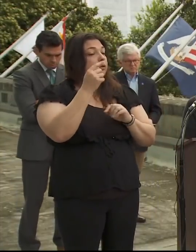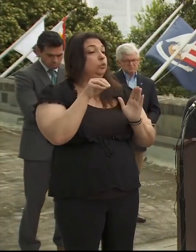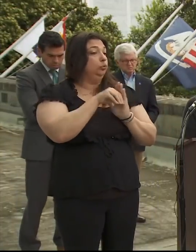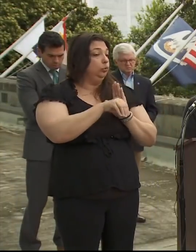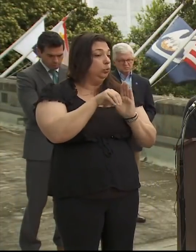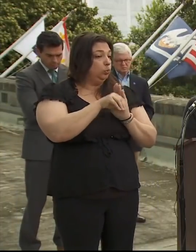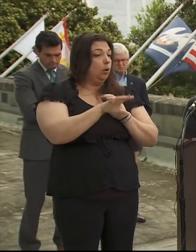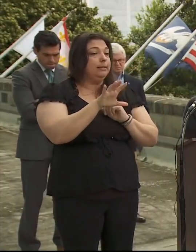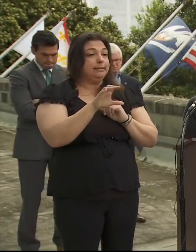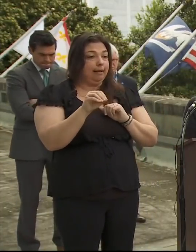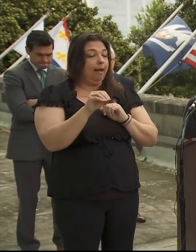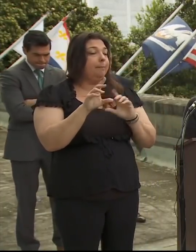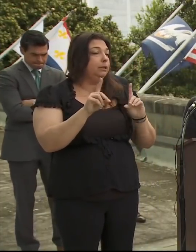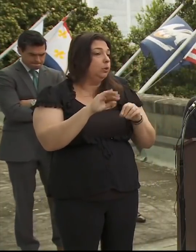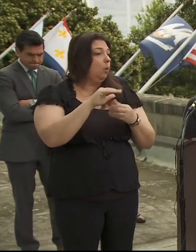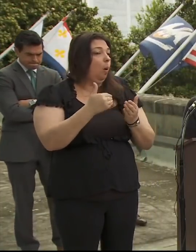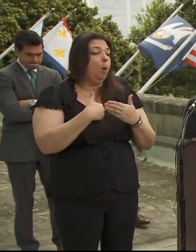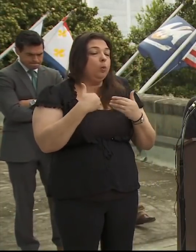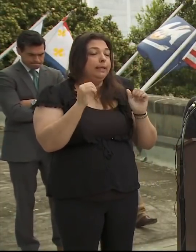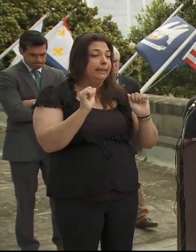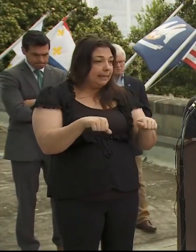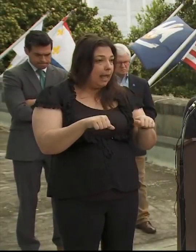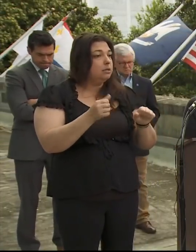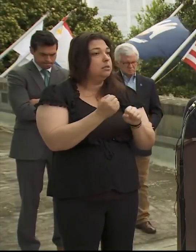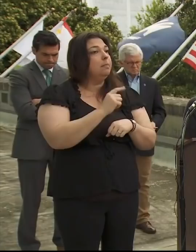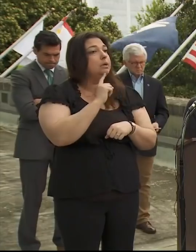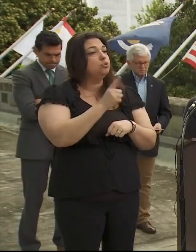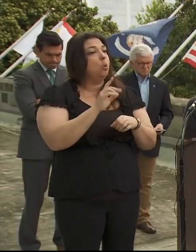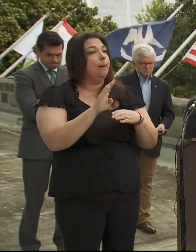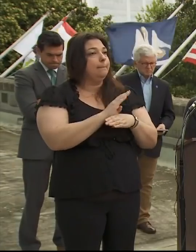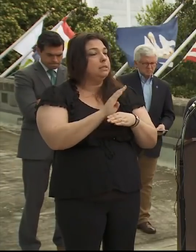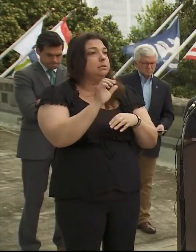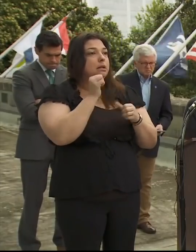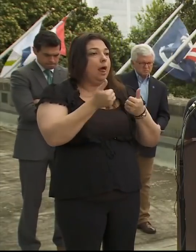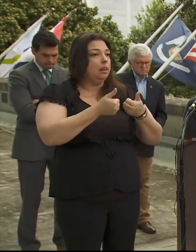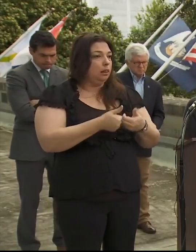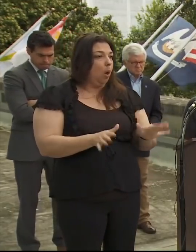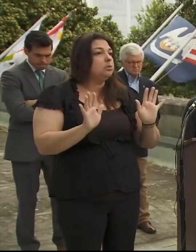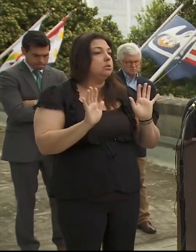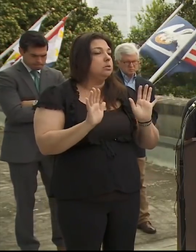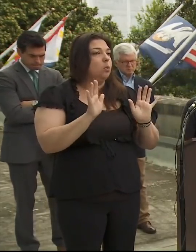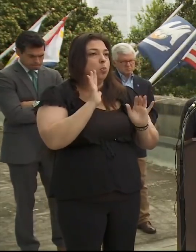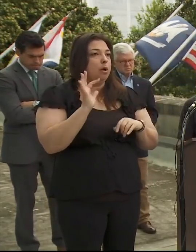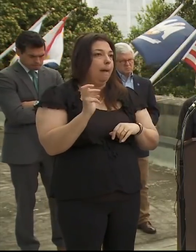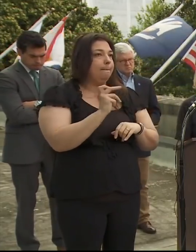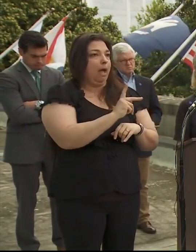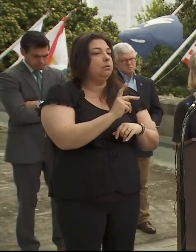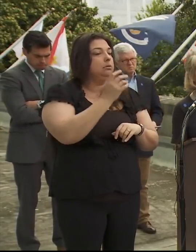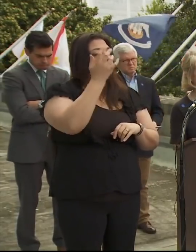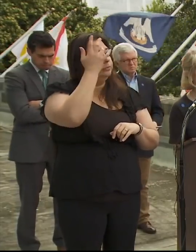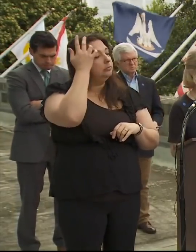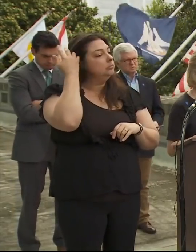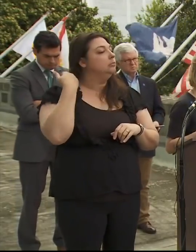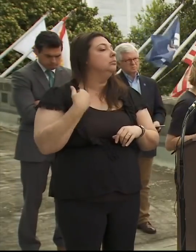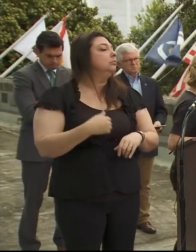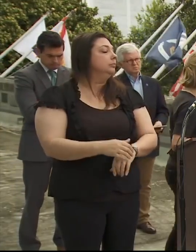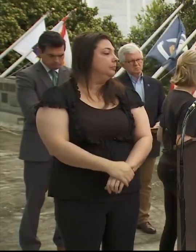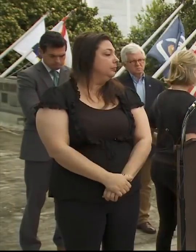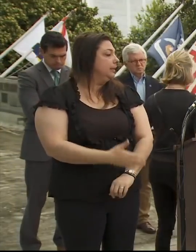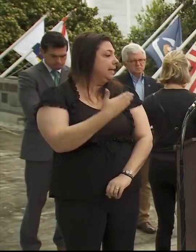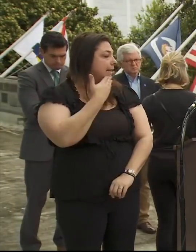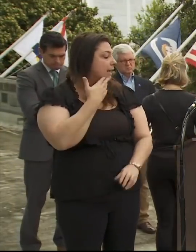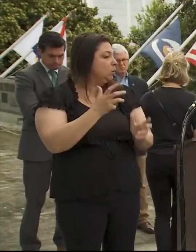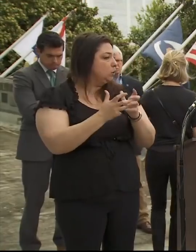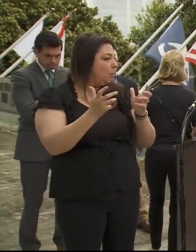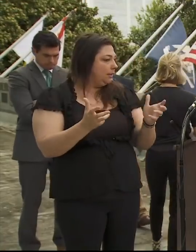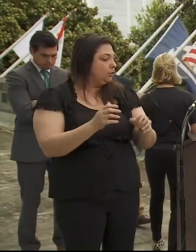Orleans and Company is doing all that they can to make sure that business is not lost and that it's rebooked. So thank you. Thank you, Amy,